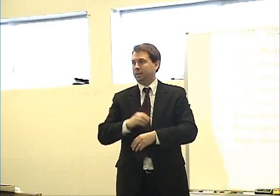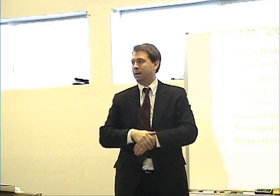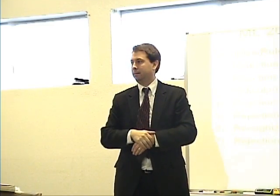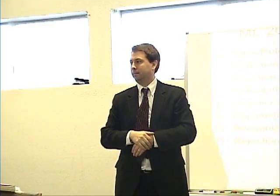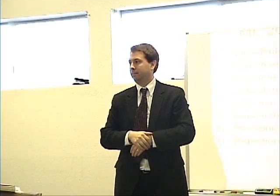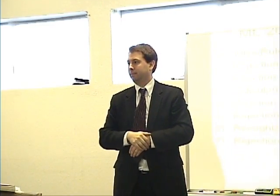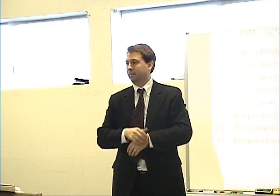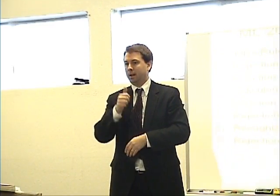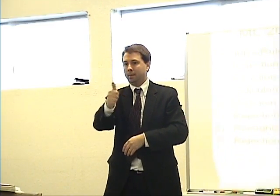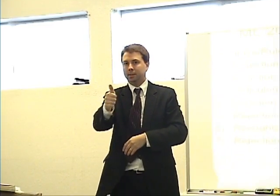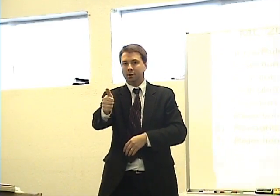100%.